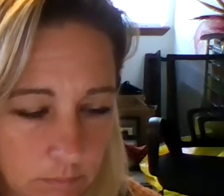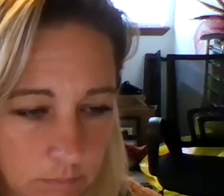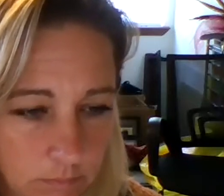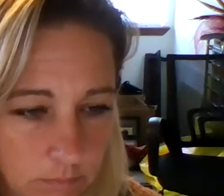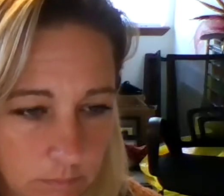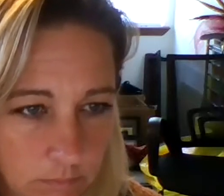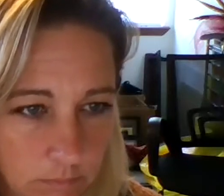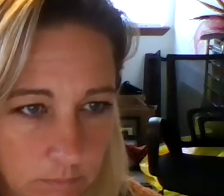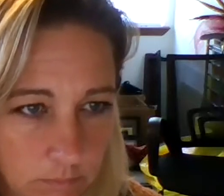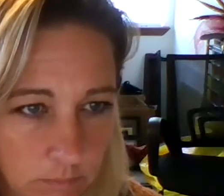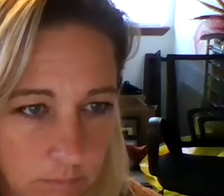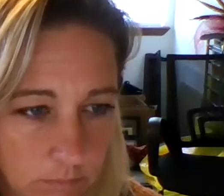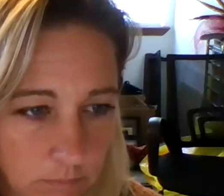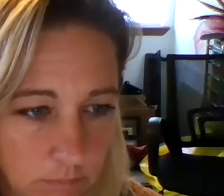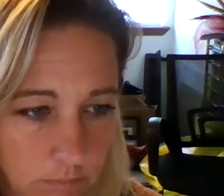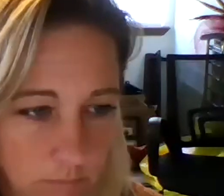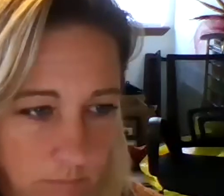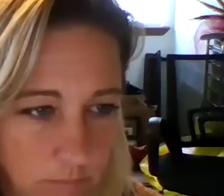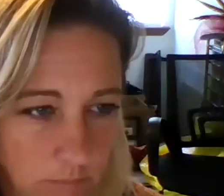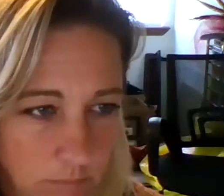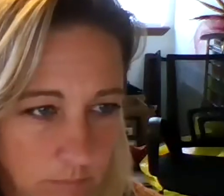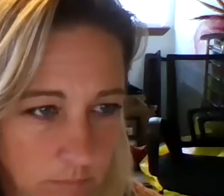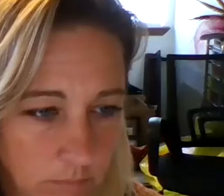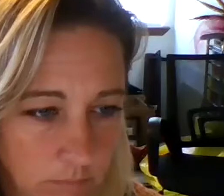Hey, So, Don, it's Brittany. hi, Brittany.